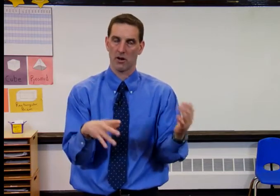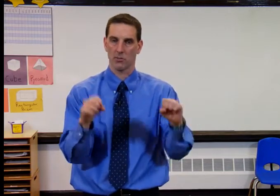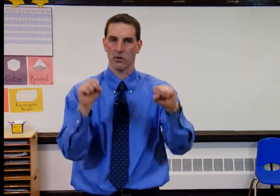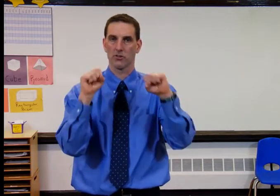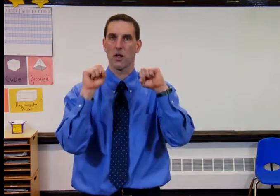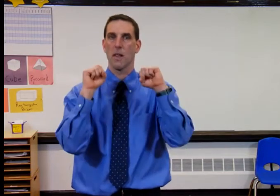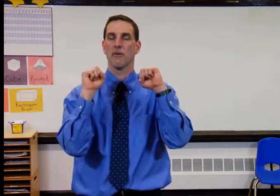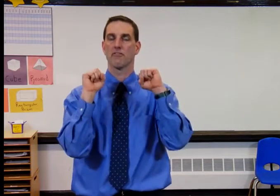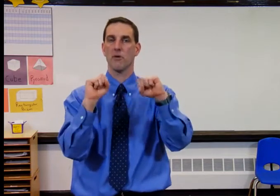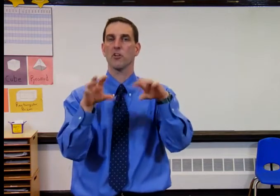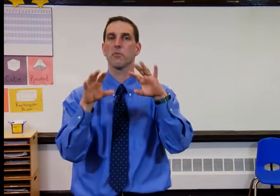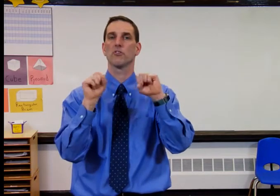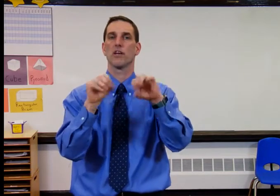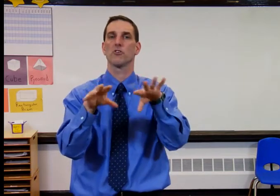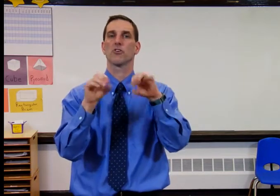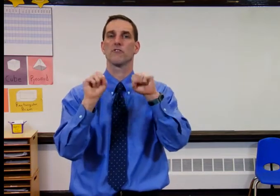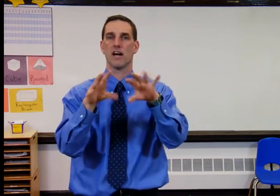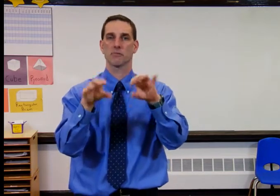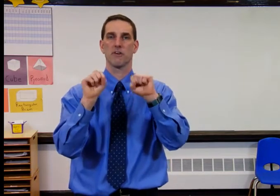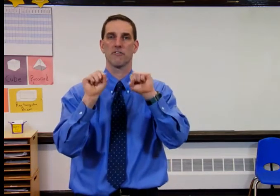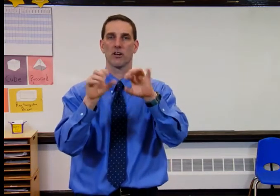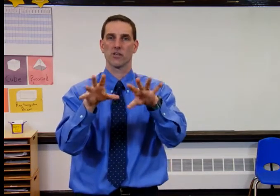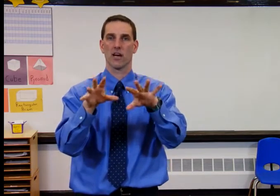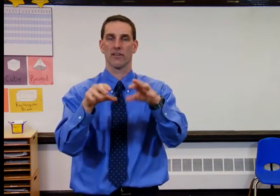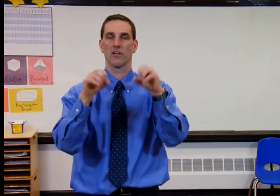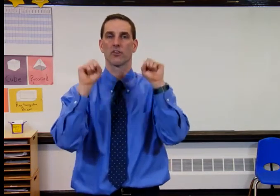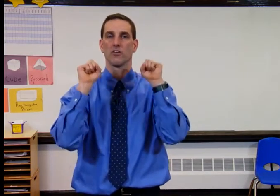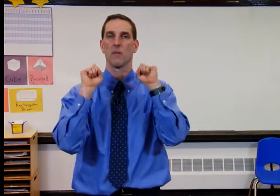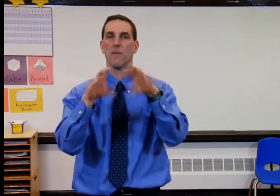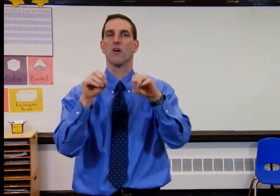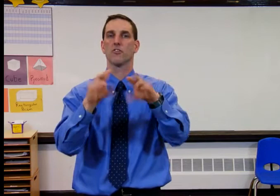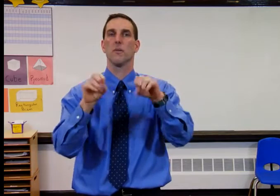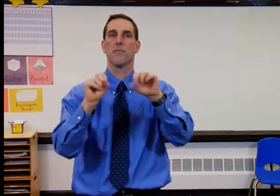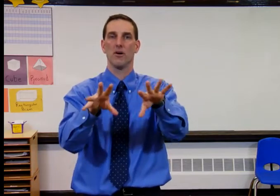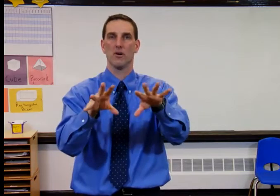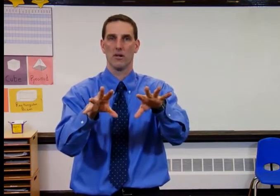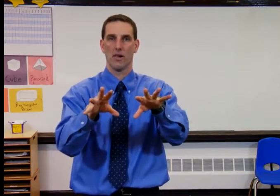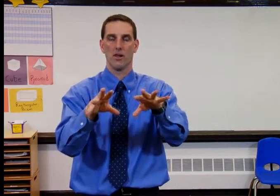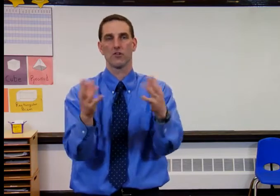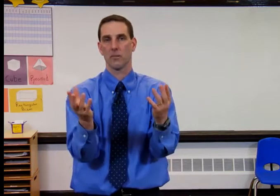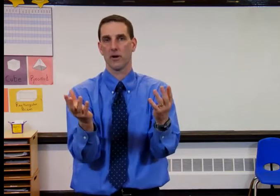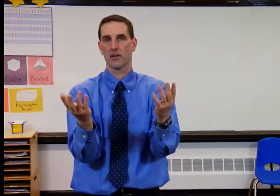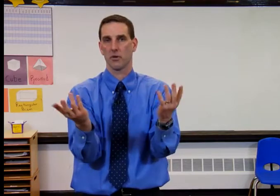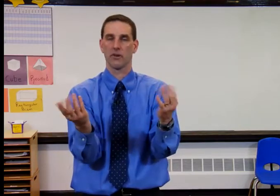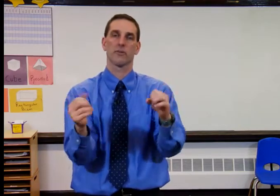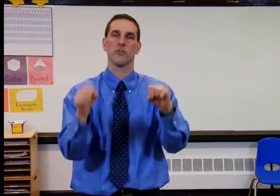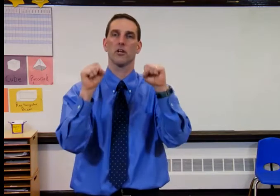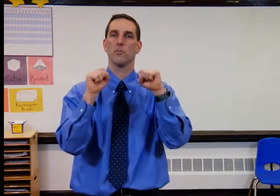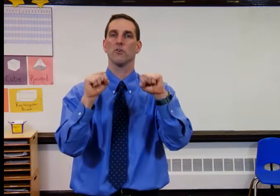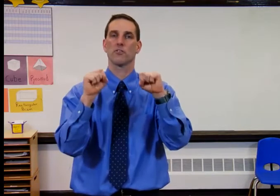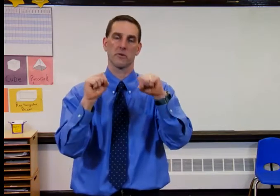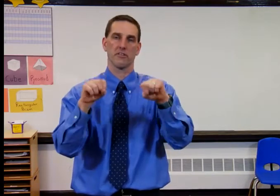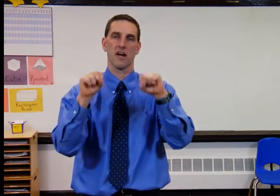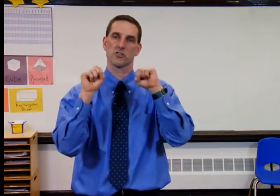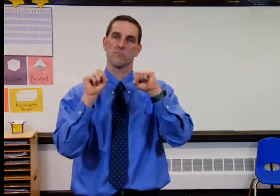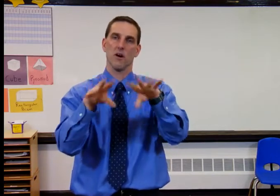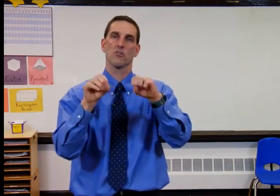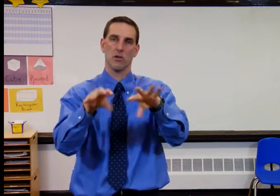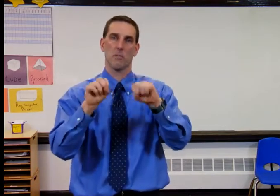multiples. But for multiples, I usually flash my fingers out like this and I say multiple. So I break the word into 3 syllables, 3 flashes,